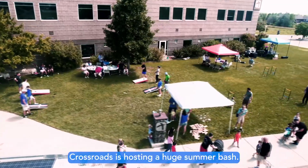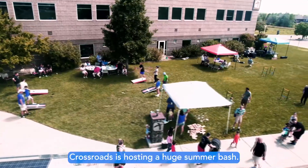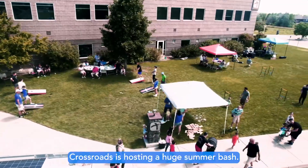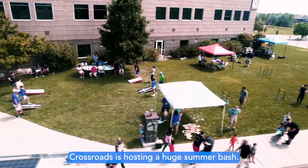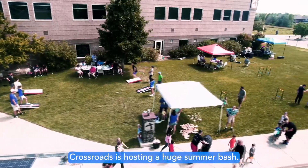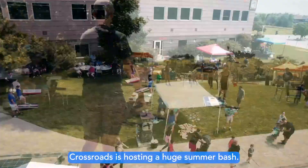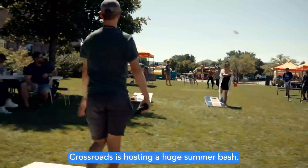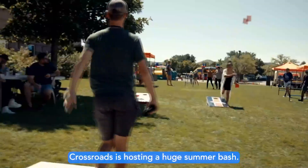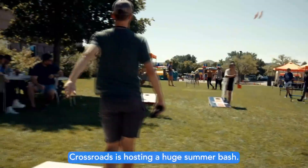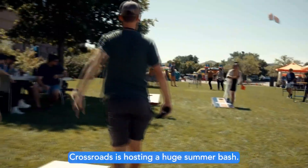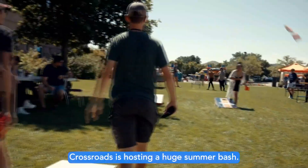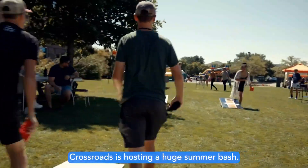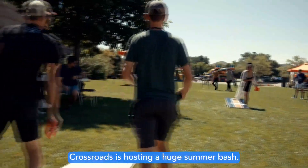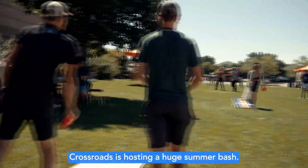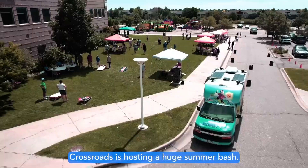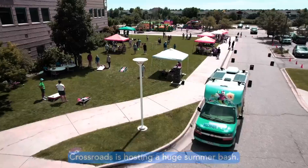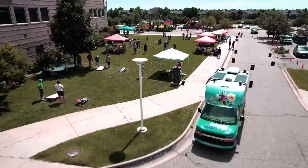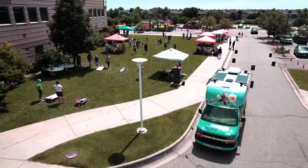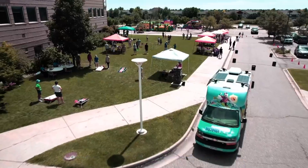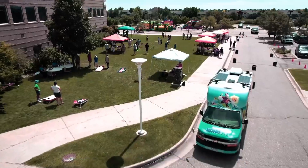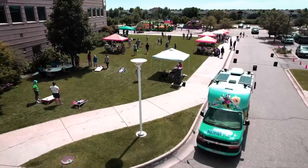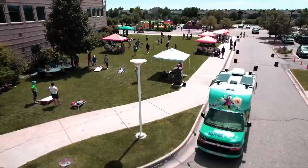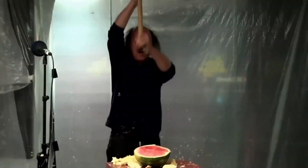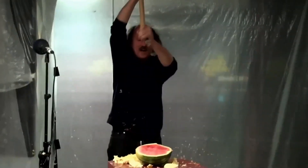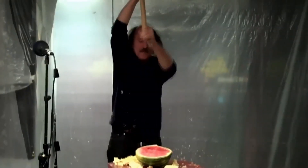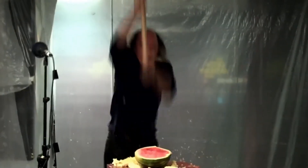Crossroads is hosting a huge summer bash.